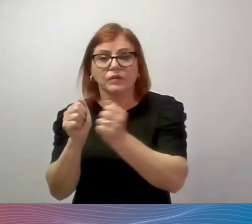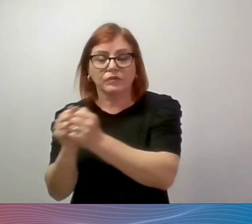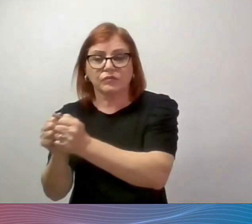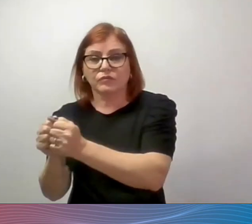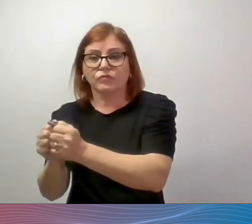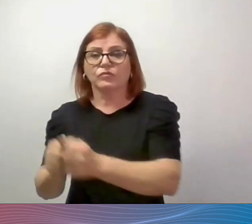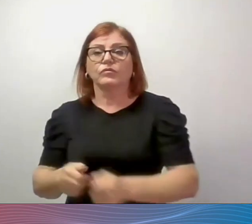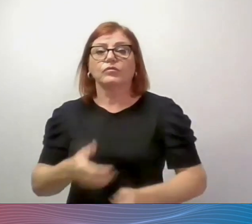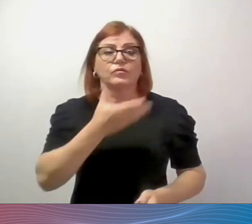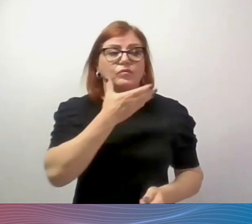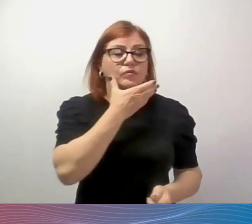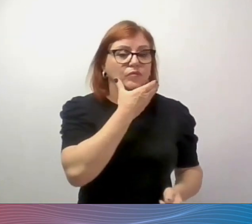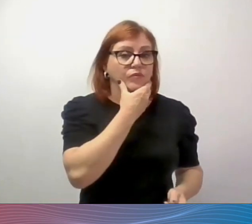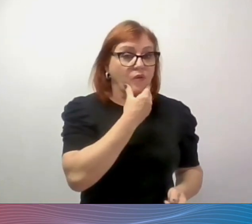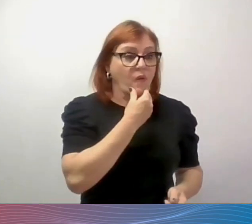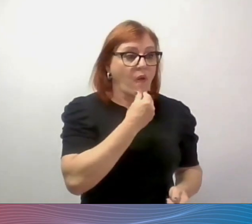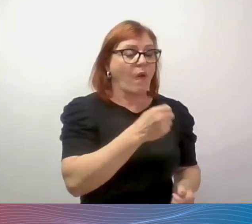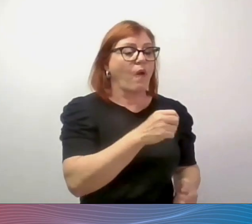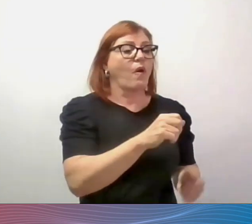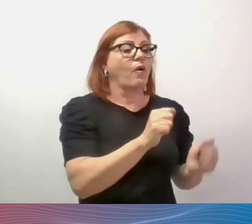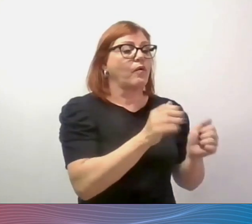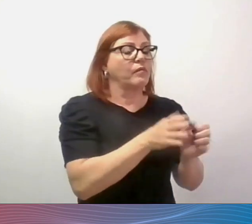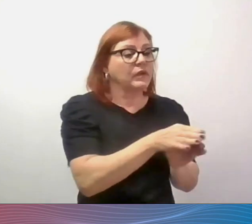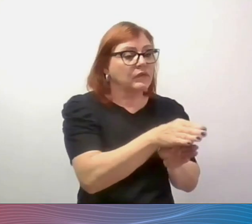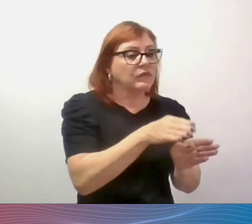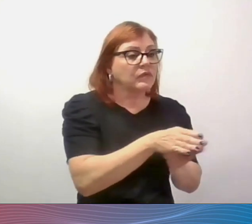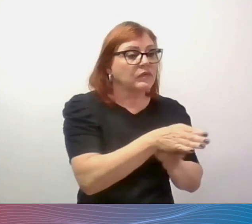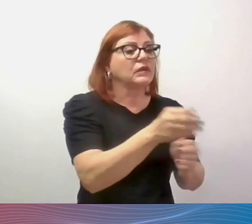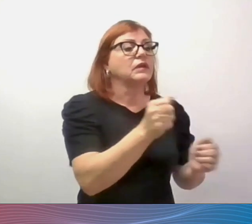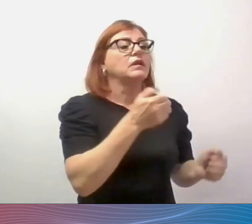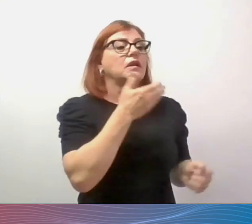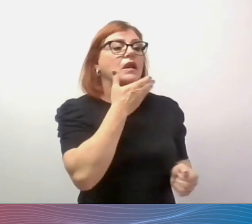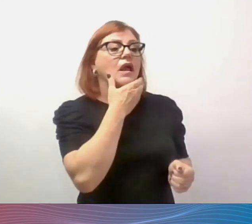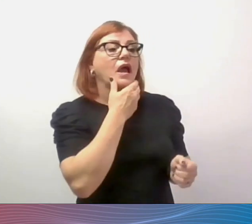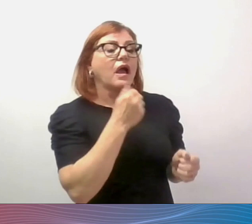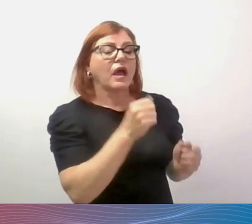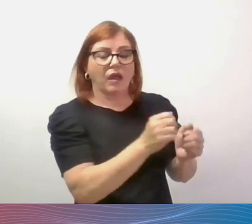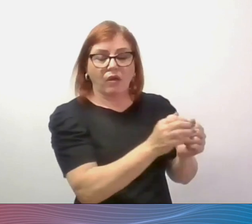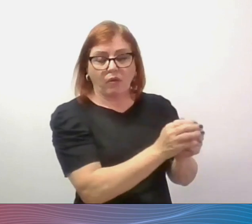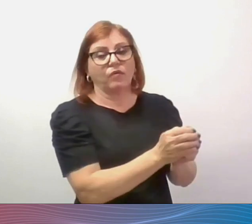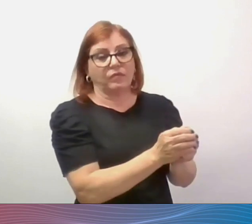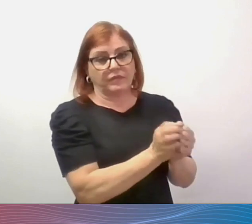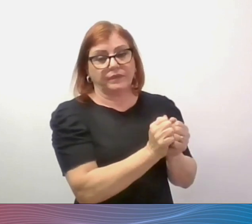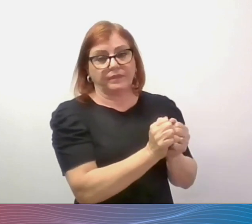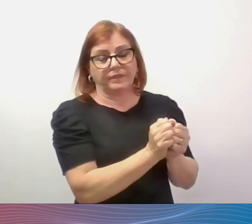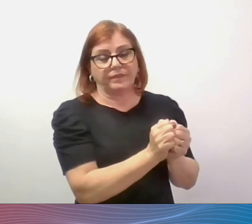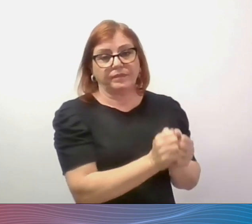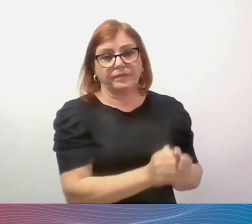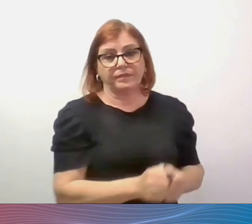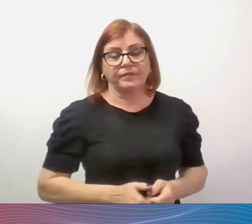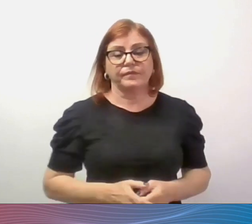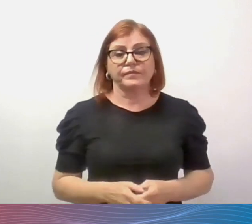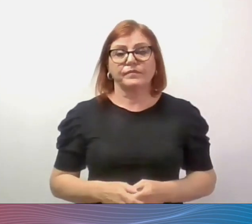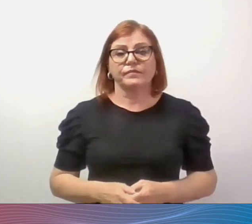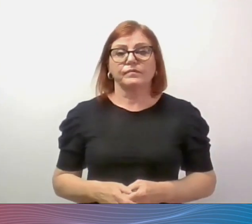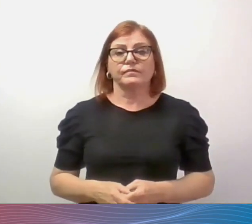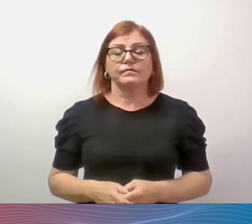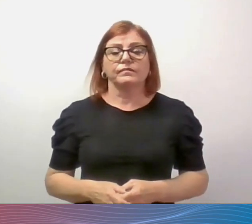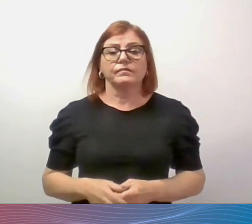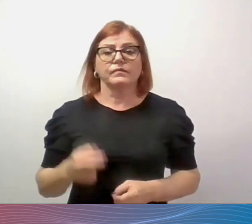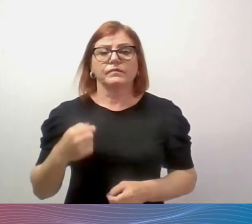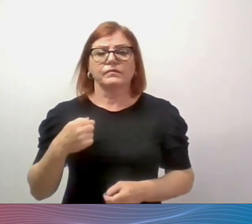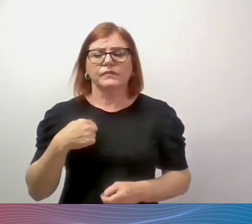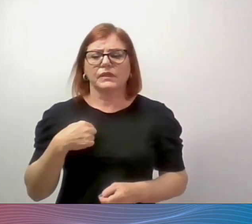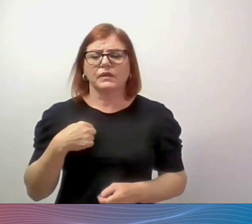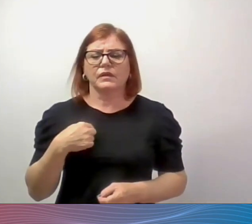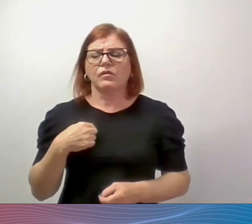together or another brother or sister. Irmãos, eu comecei a servir ao Senhor desde muito cedo, muito jovem. Brothers and sisters, I have started